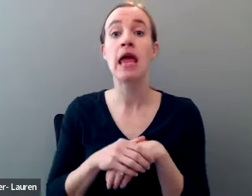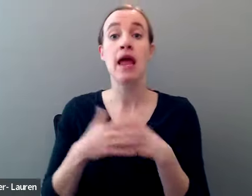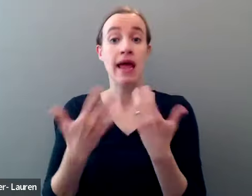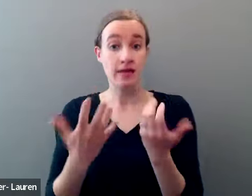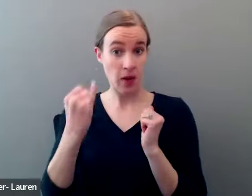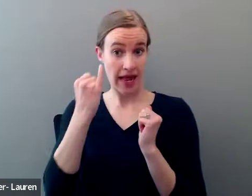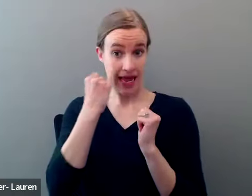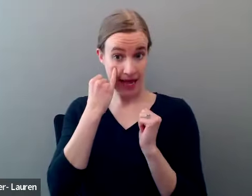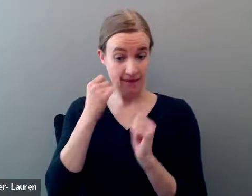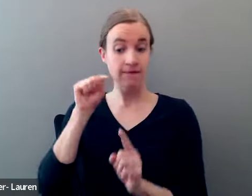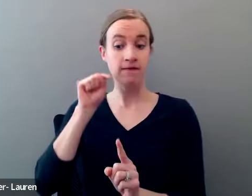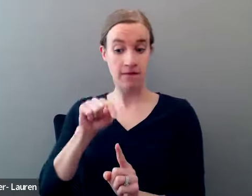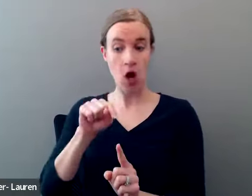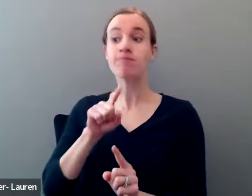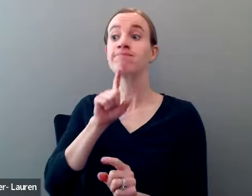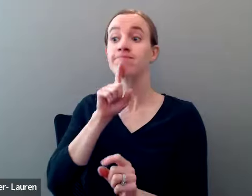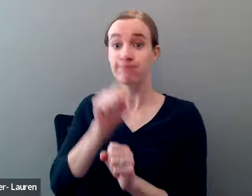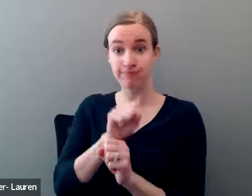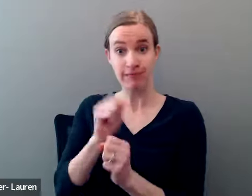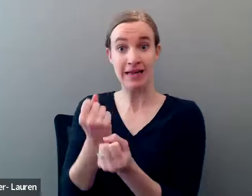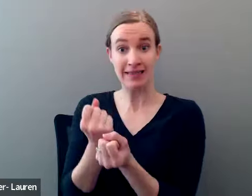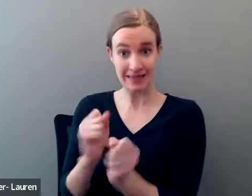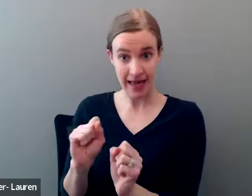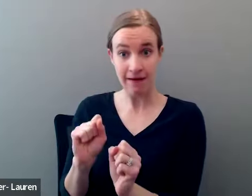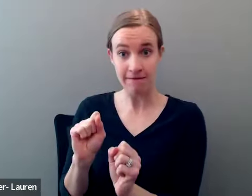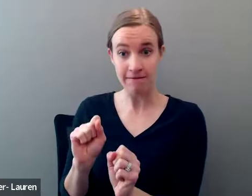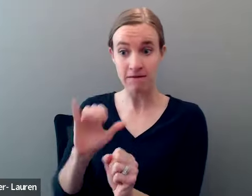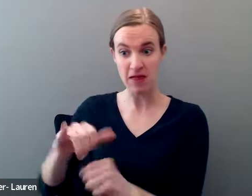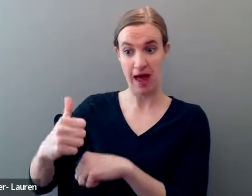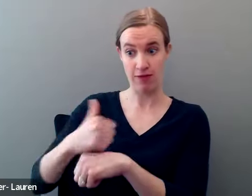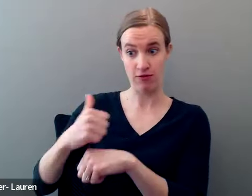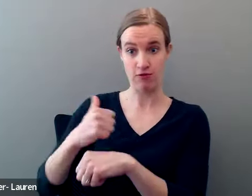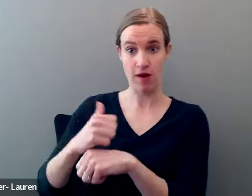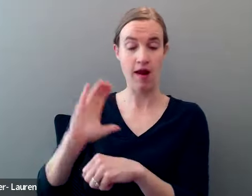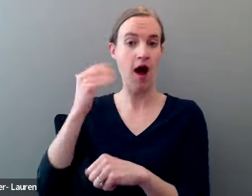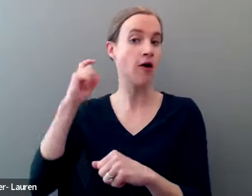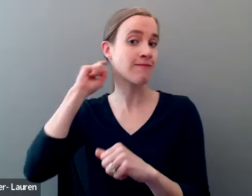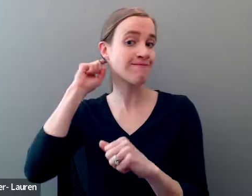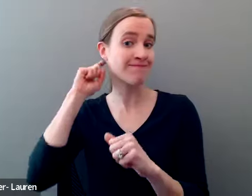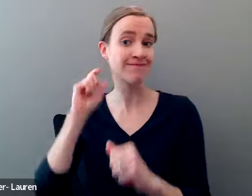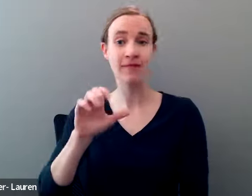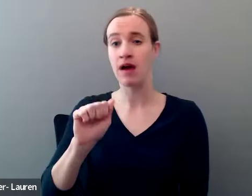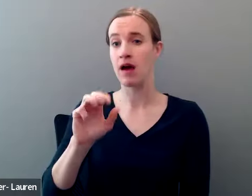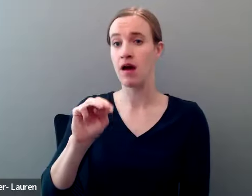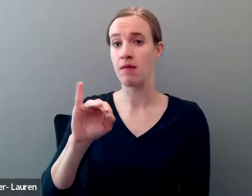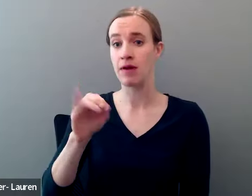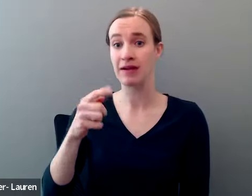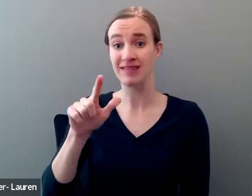the threat, our amygdala says to so many different triggers or